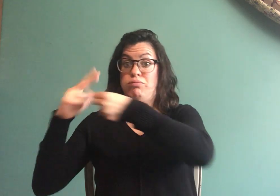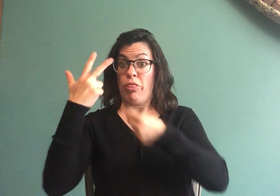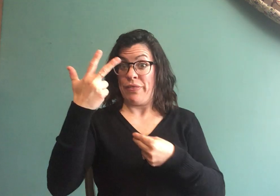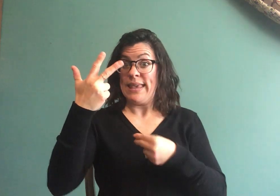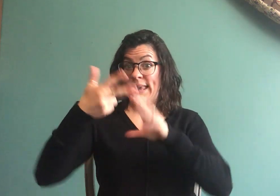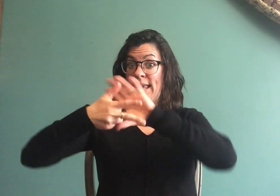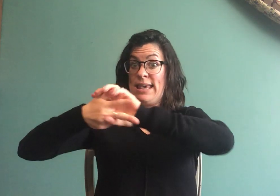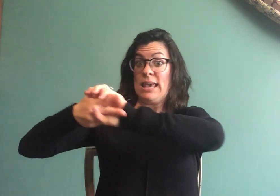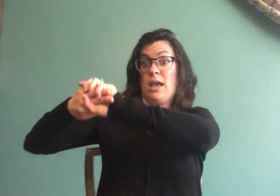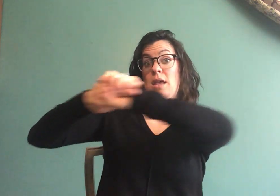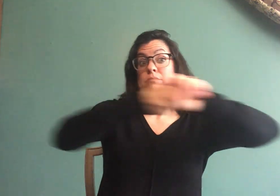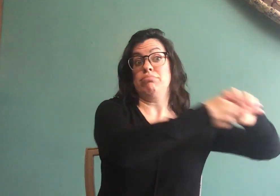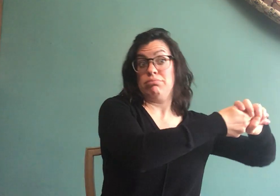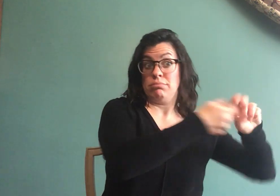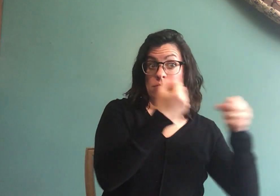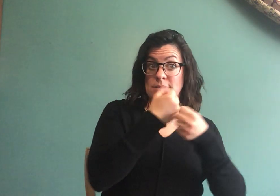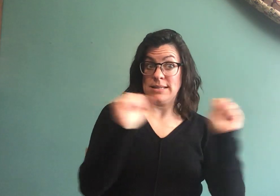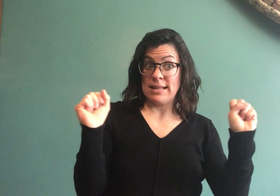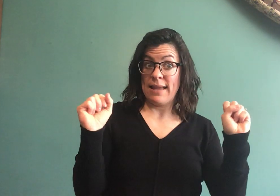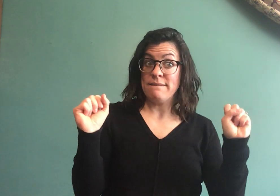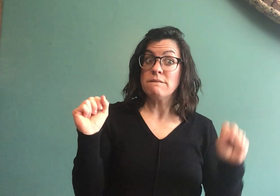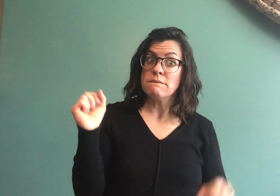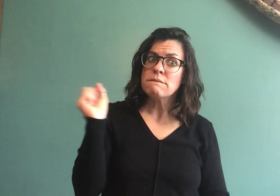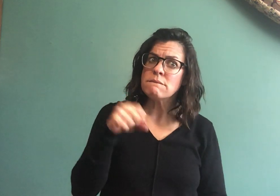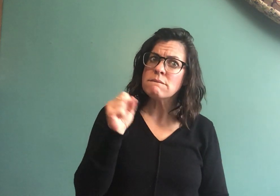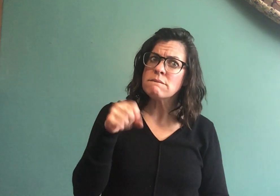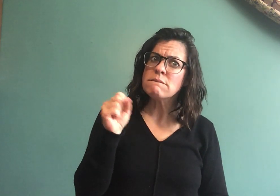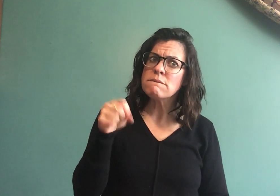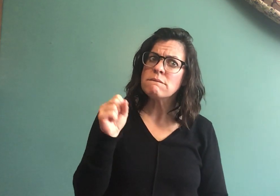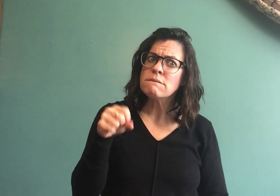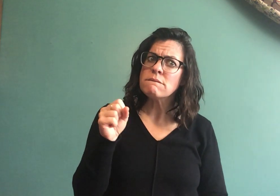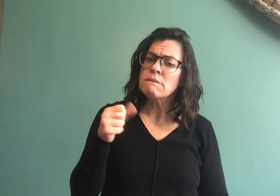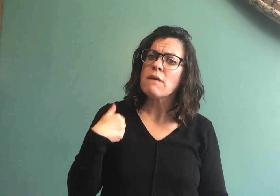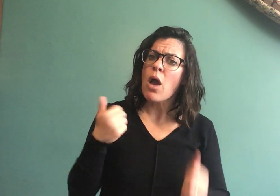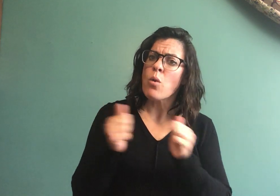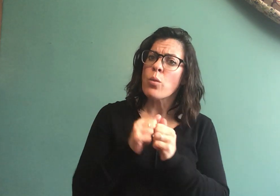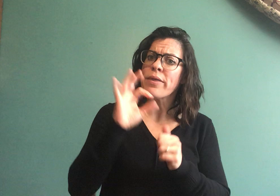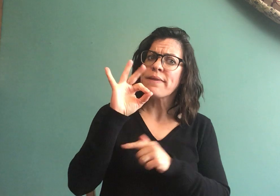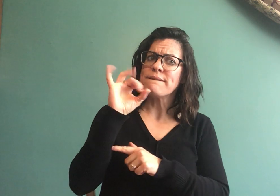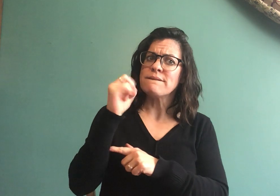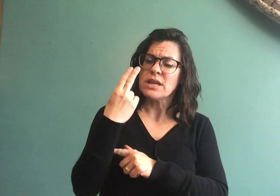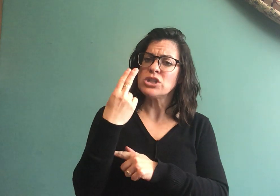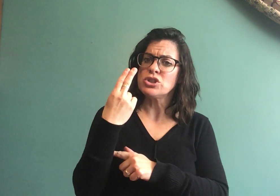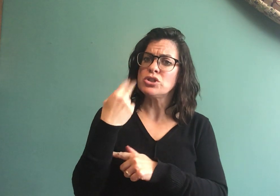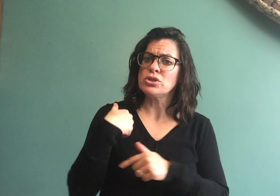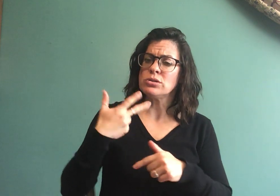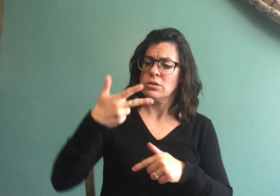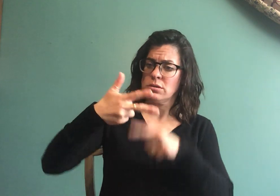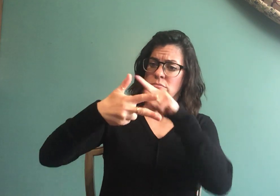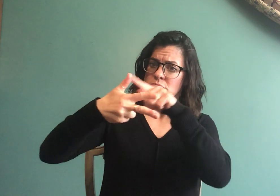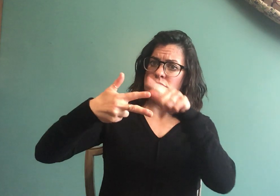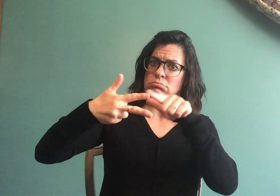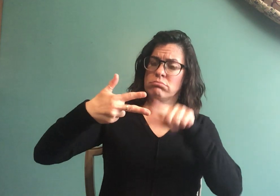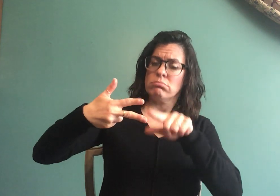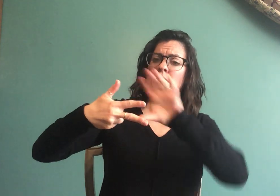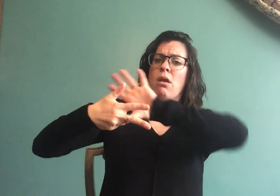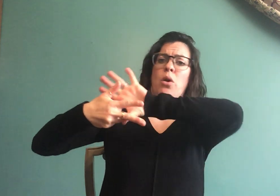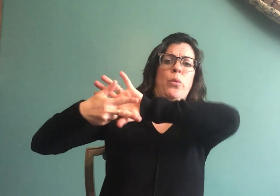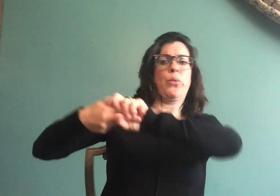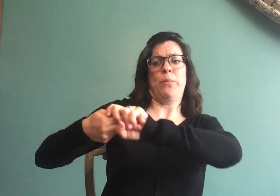And if I had the room, and if I was smarter than a fifth grader, when I'm pulling the new black and white through, I would pull